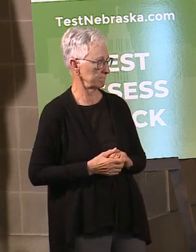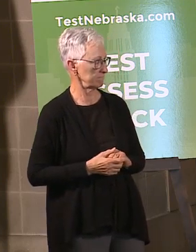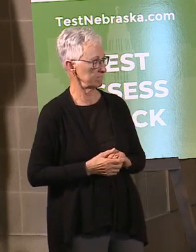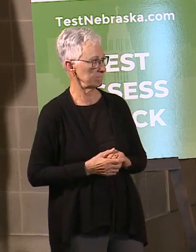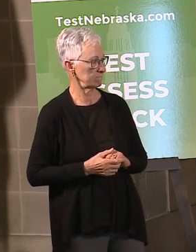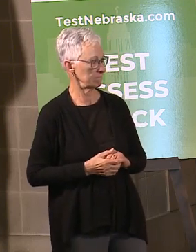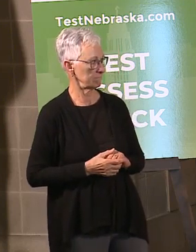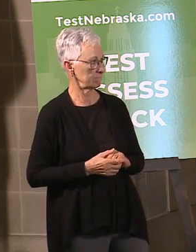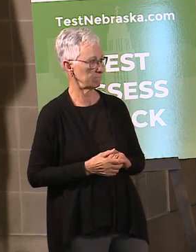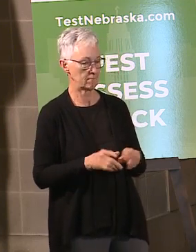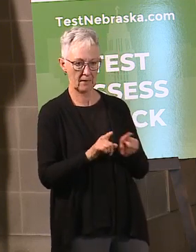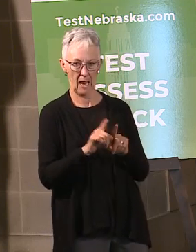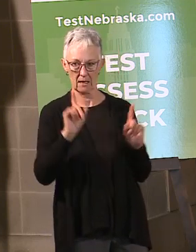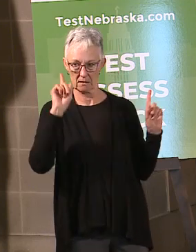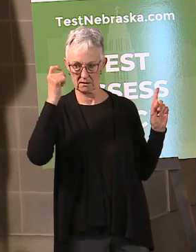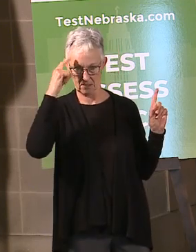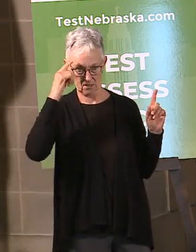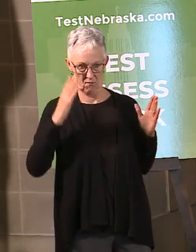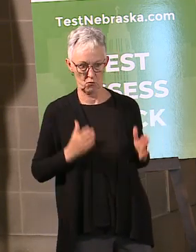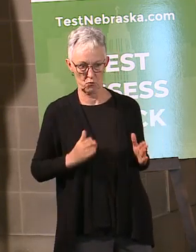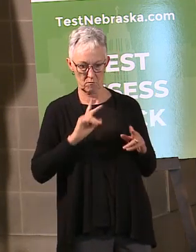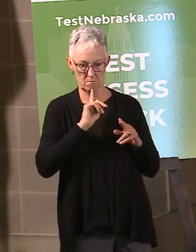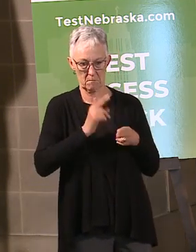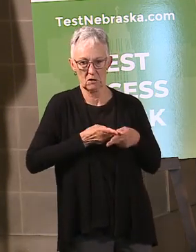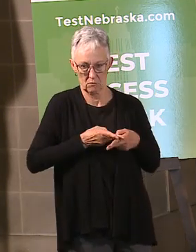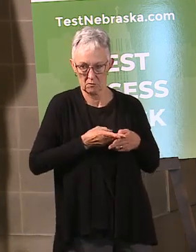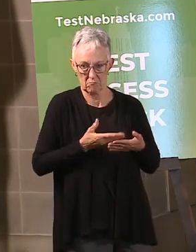So as the governor mentioned,